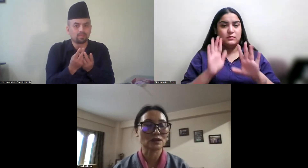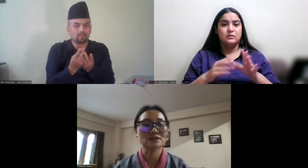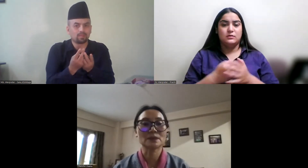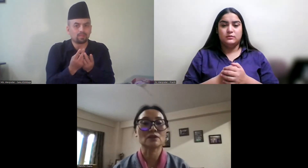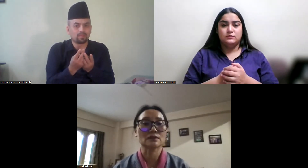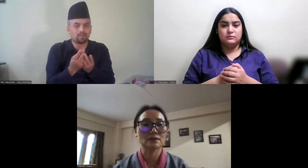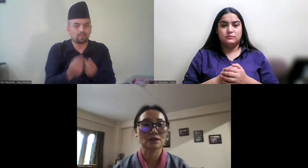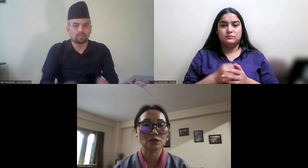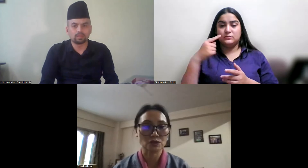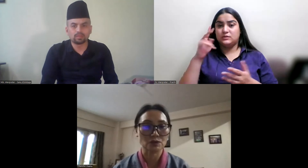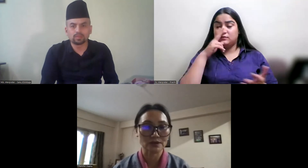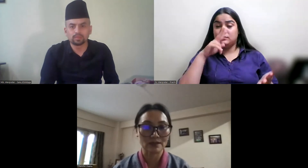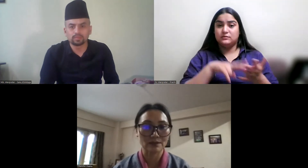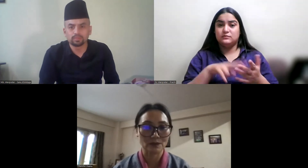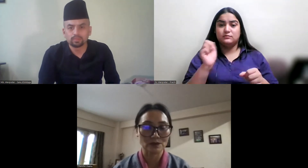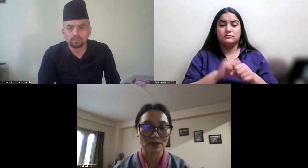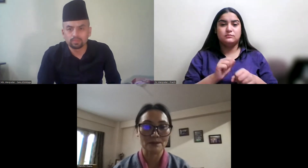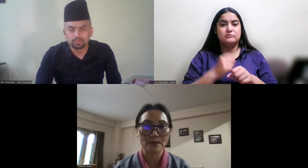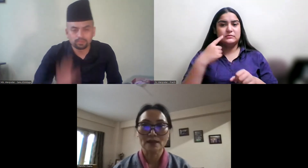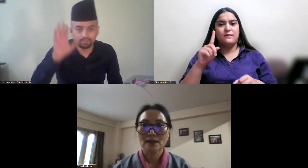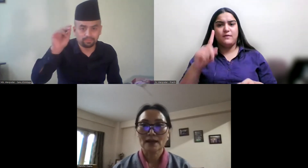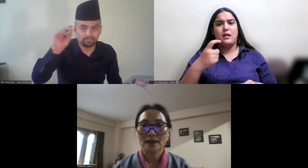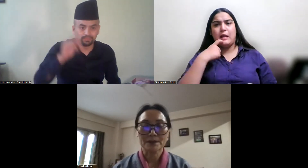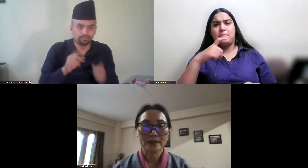to speak on issues in the future.